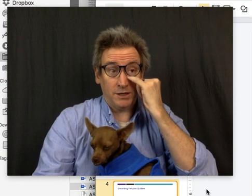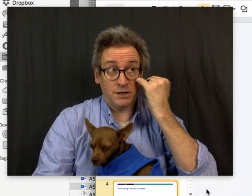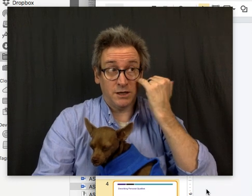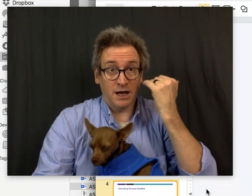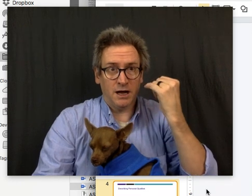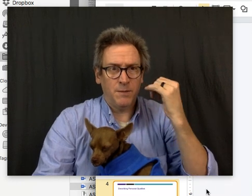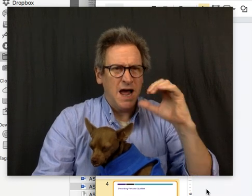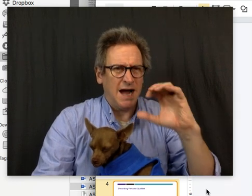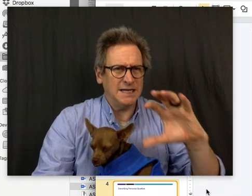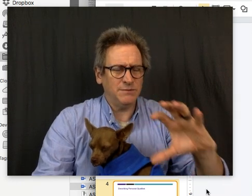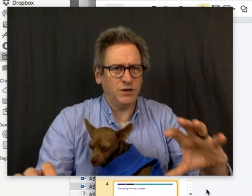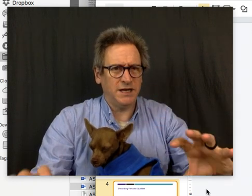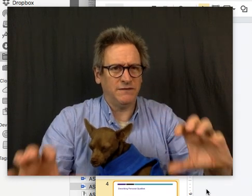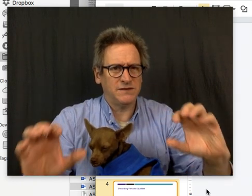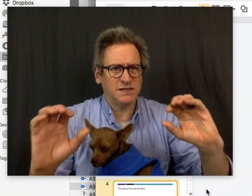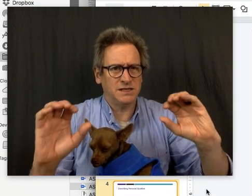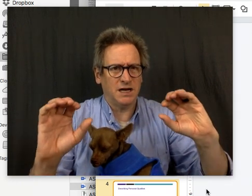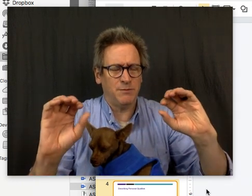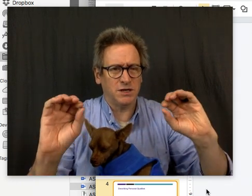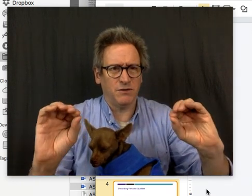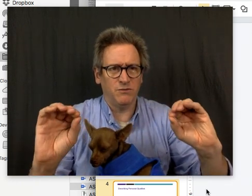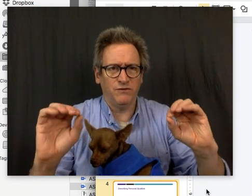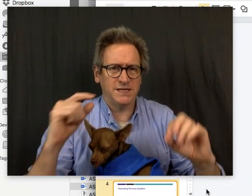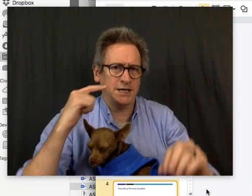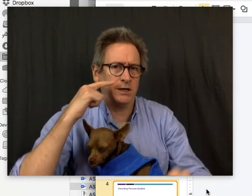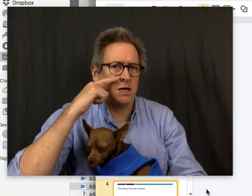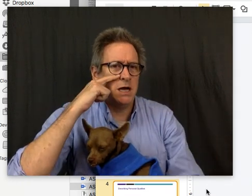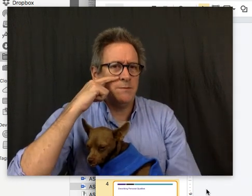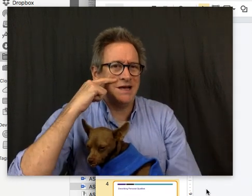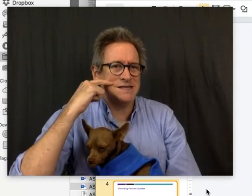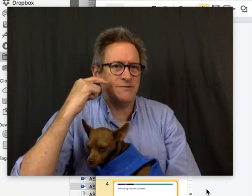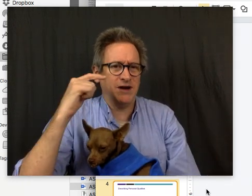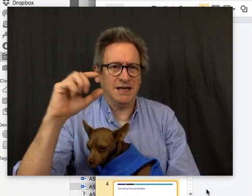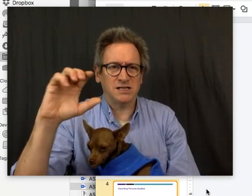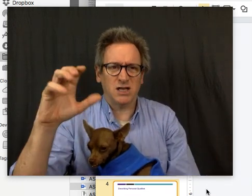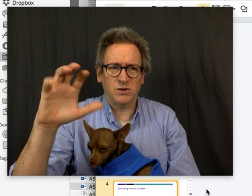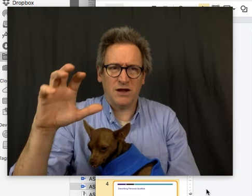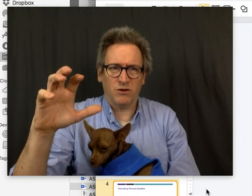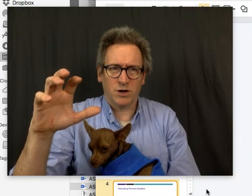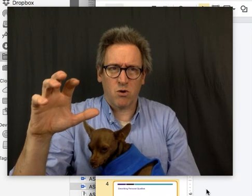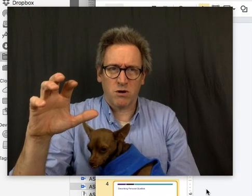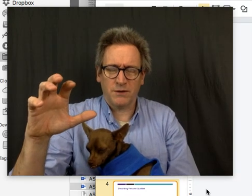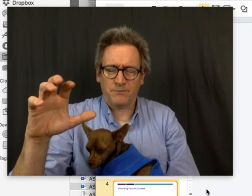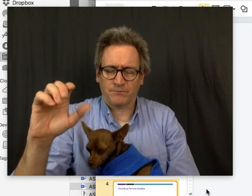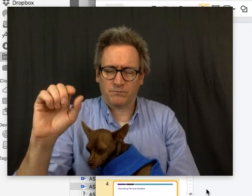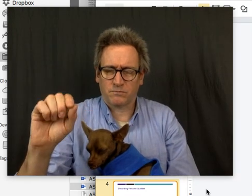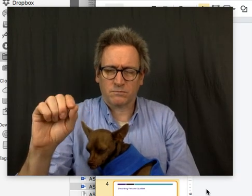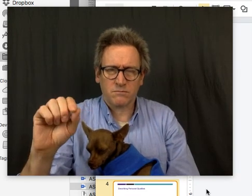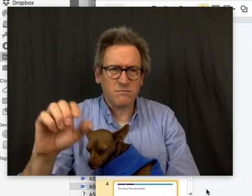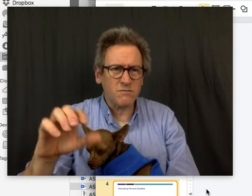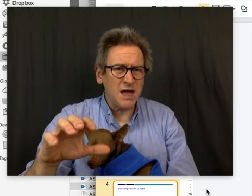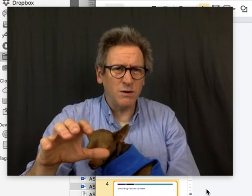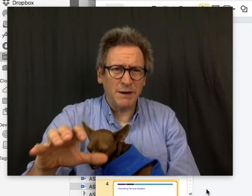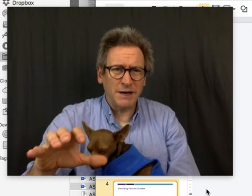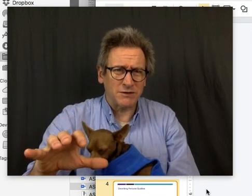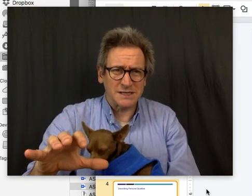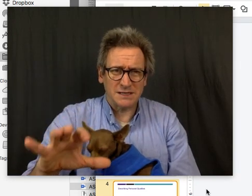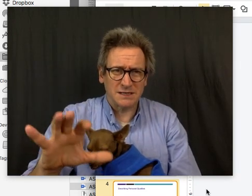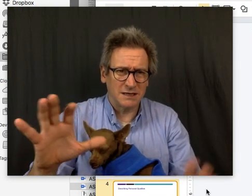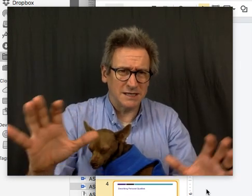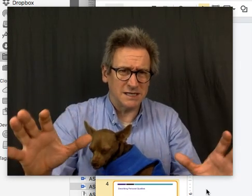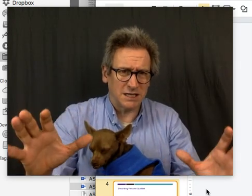PowerPoint. I didn't put GIFs. I put a couple of movies in here because I'm finding it slows down the recording. And I want to make